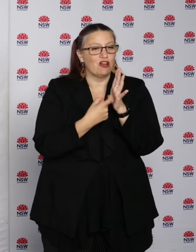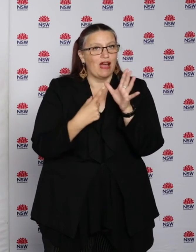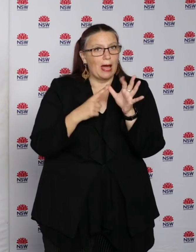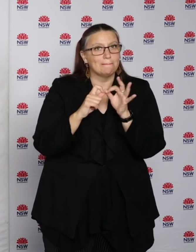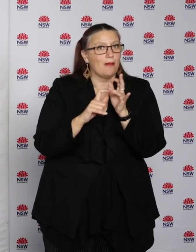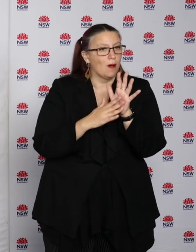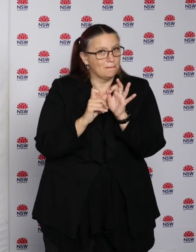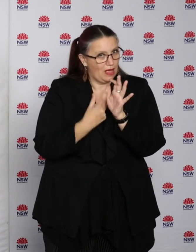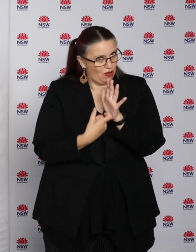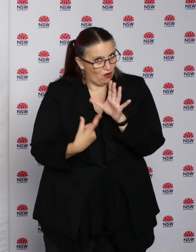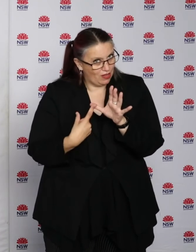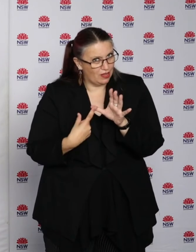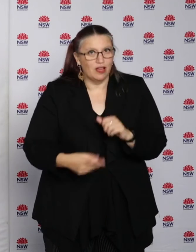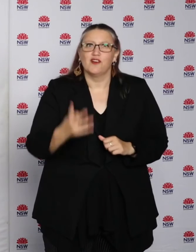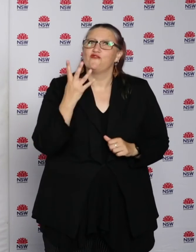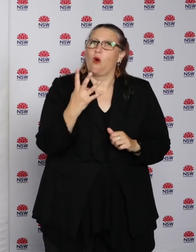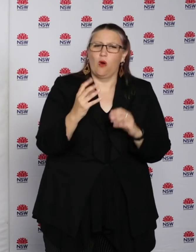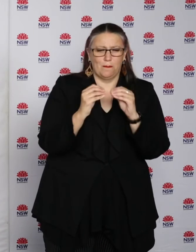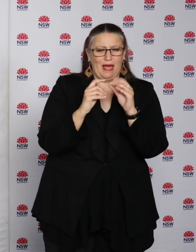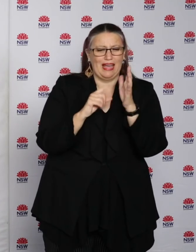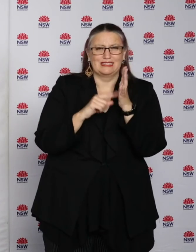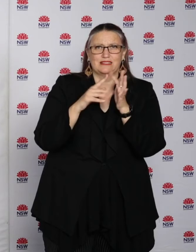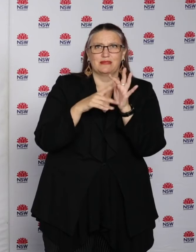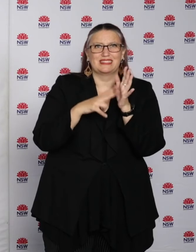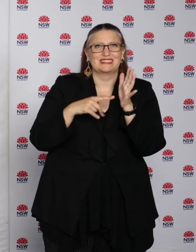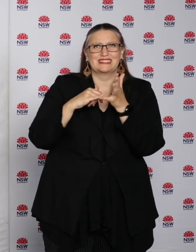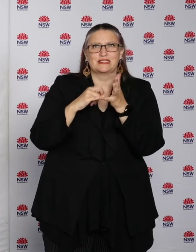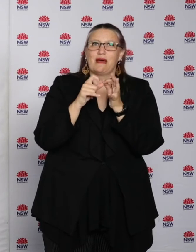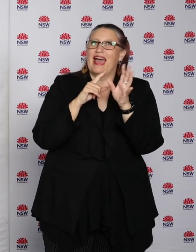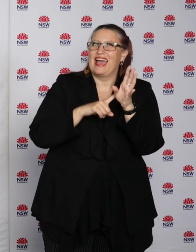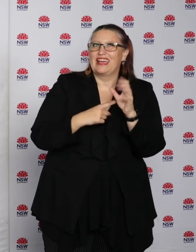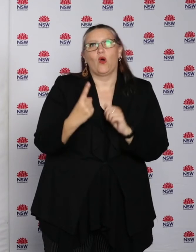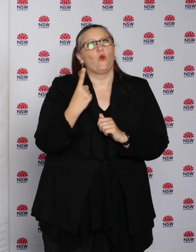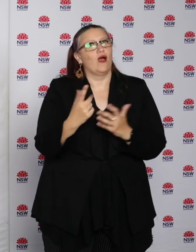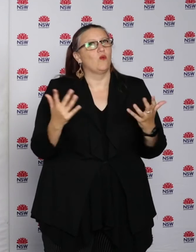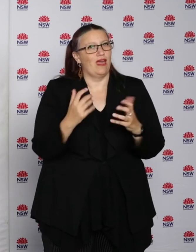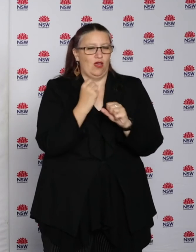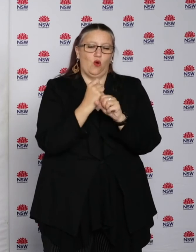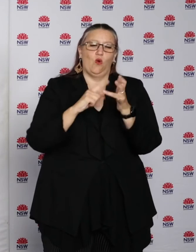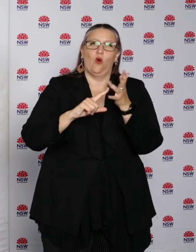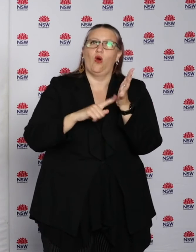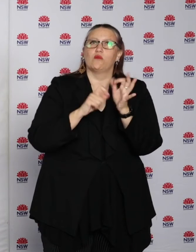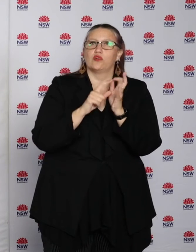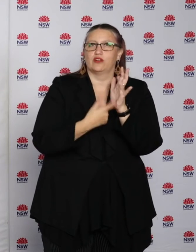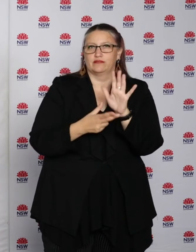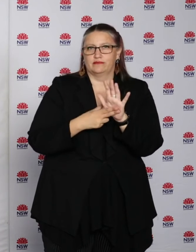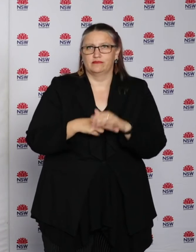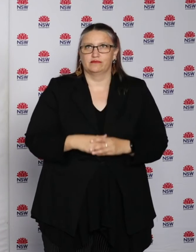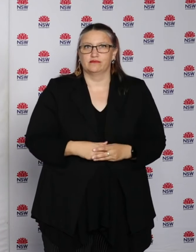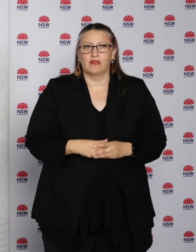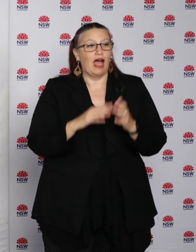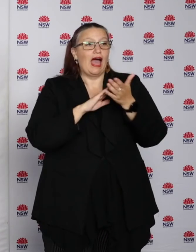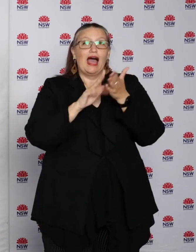Batemans Bay, and 1 new case in Goulburn. In the Hunter, New England, we've seen 30 new cases across the